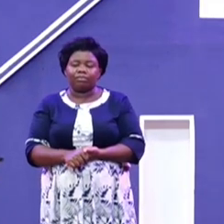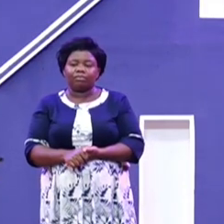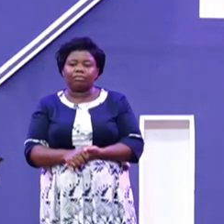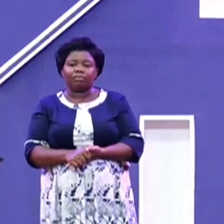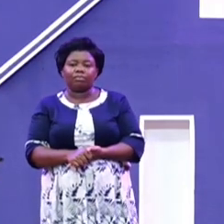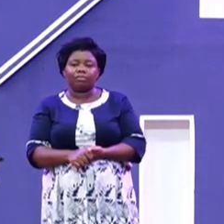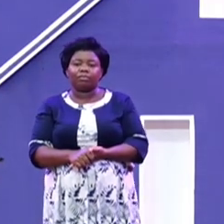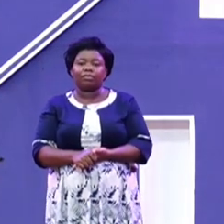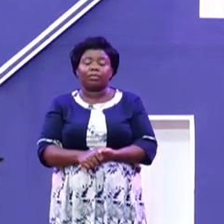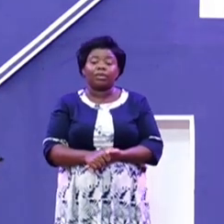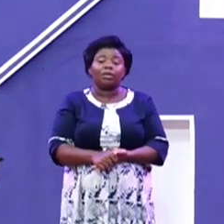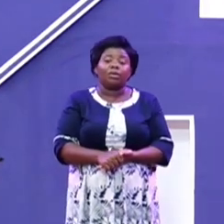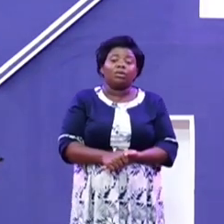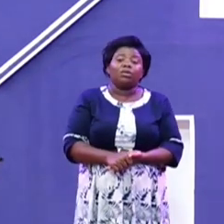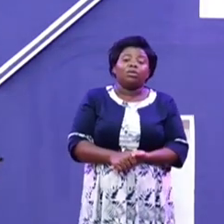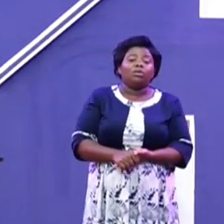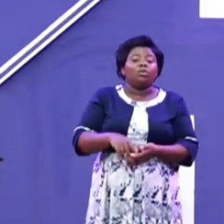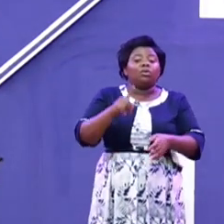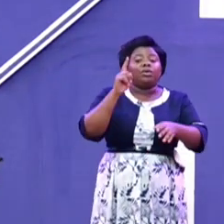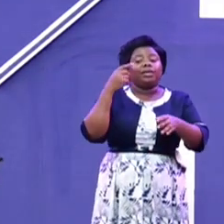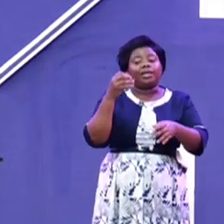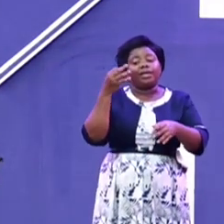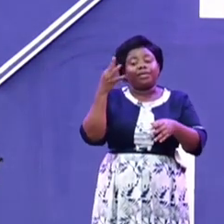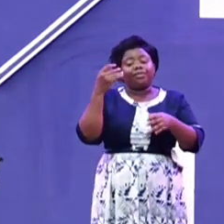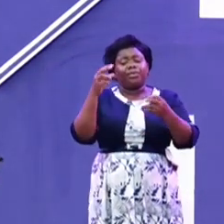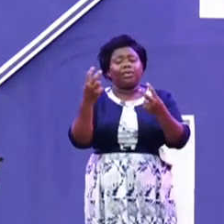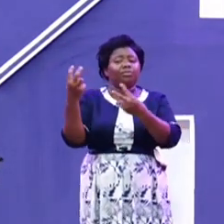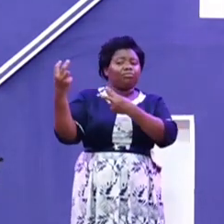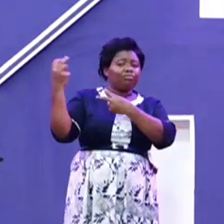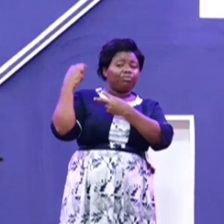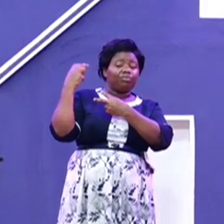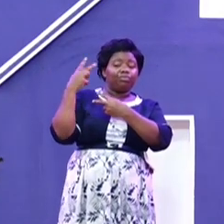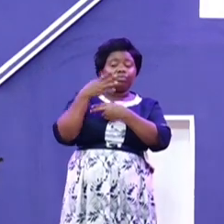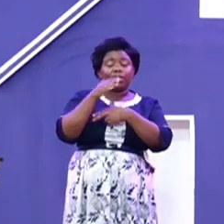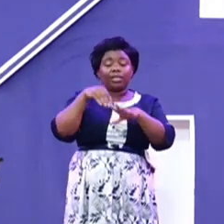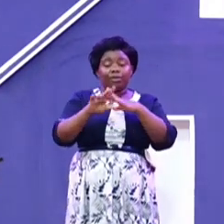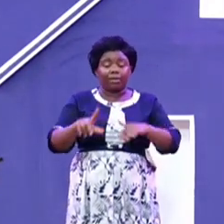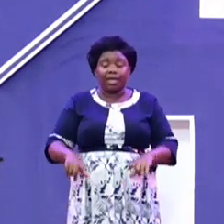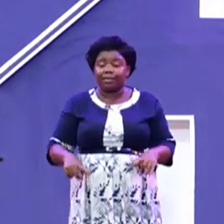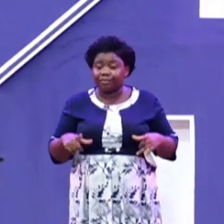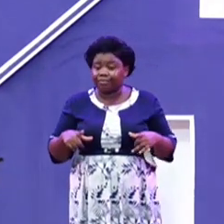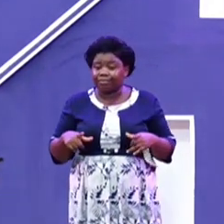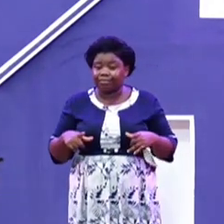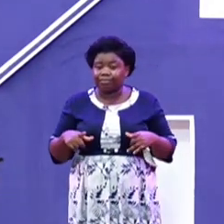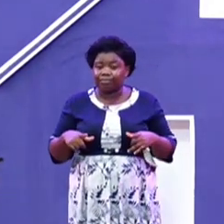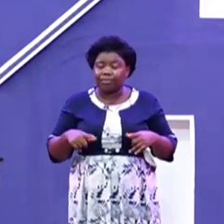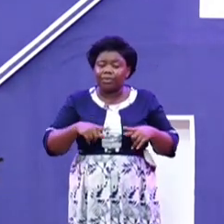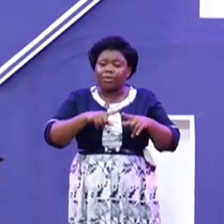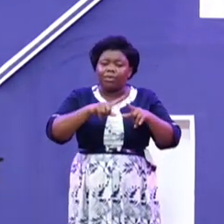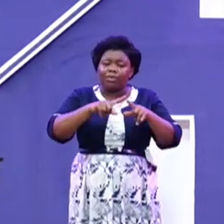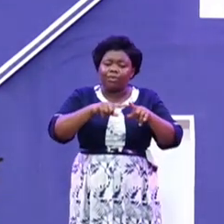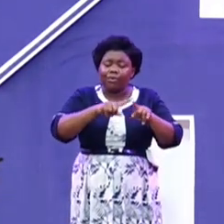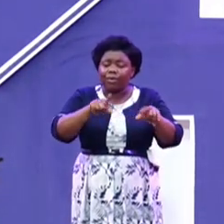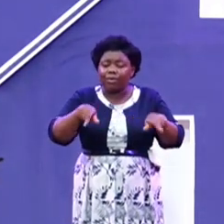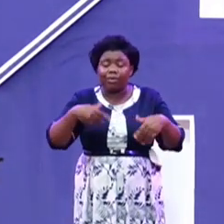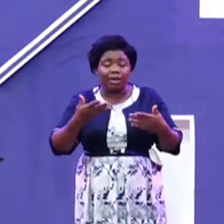from. Abaluganda nga bazizzaako akatambi emabega. Brethren, if you decide to go back a little, ffenna tulina ebyafaayo bya